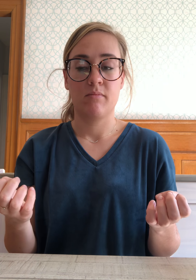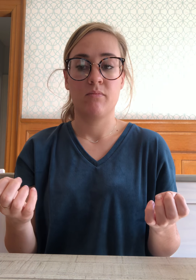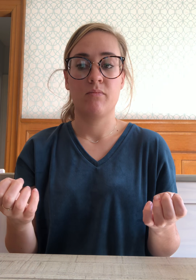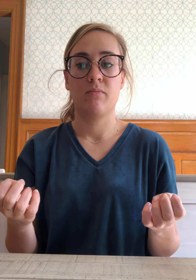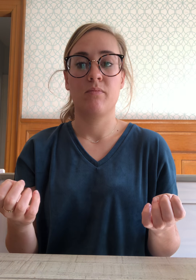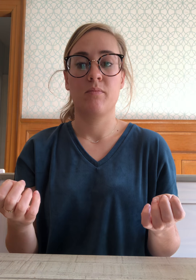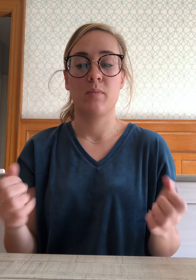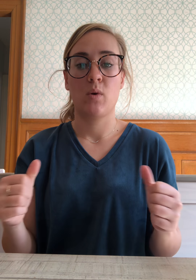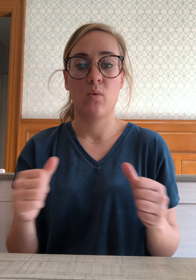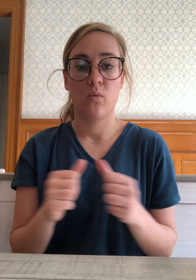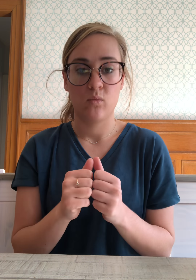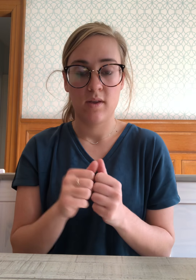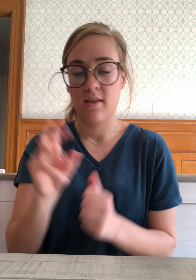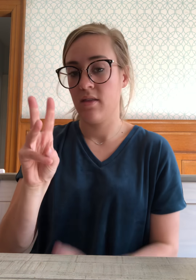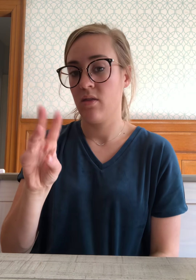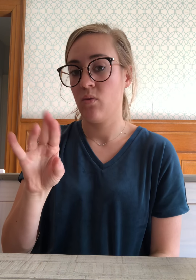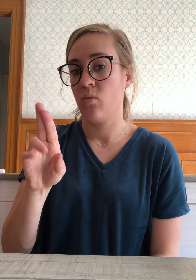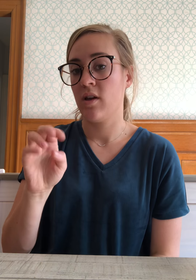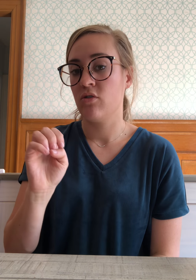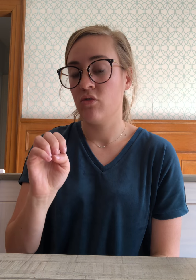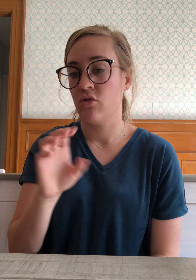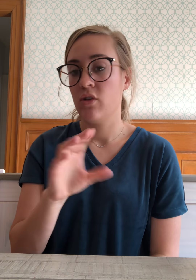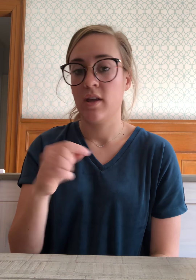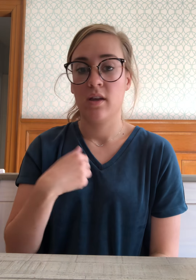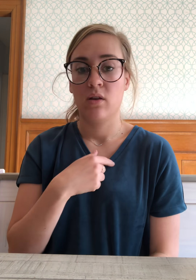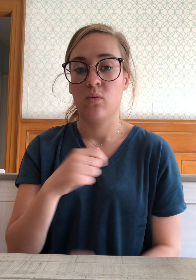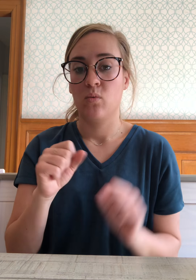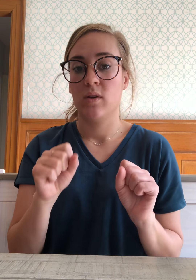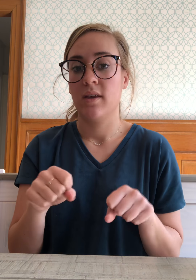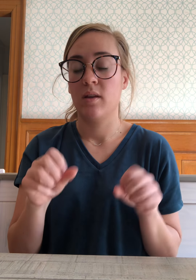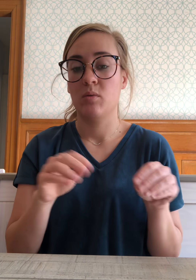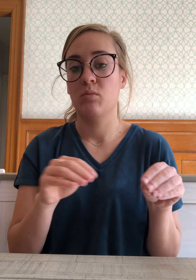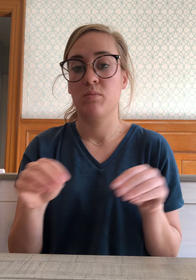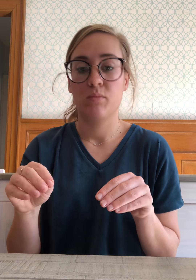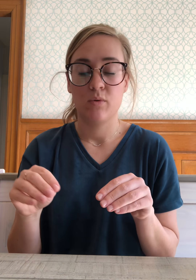with a wire, and we can move the roots